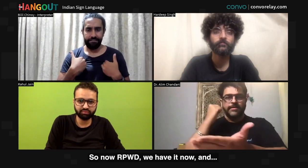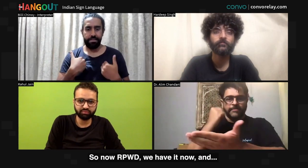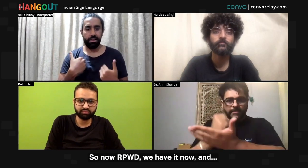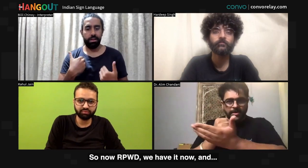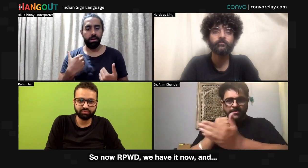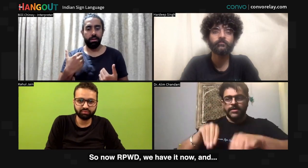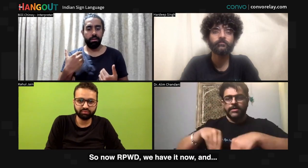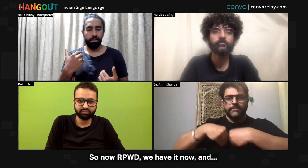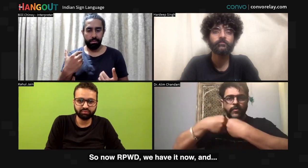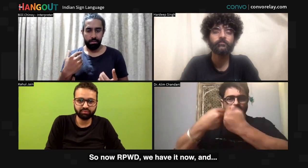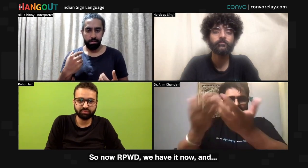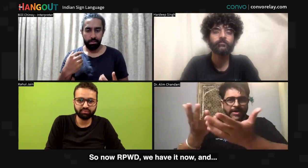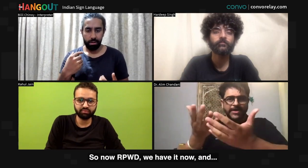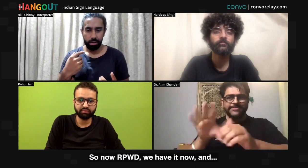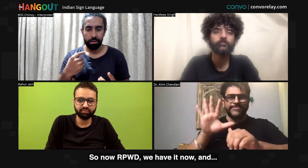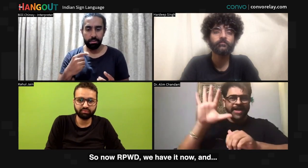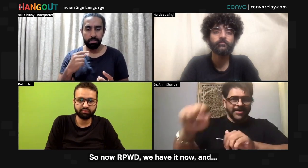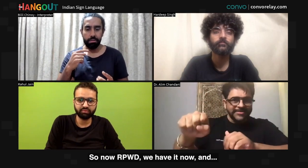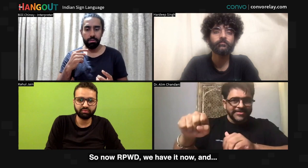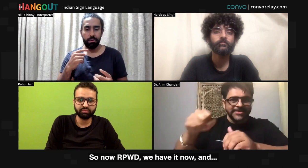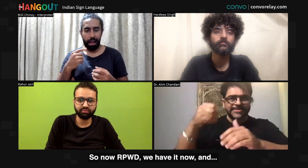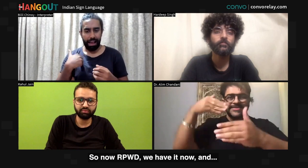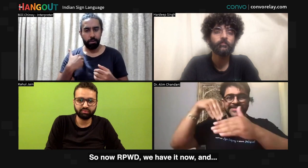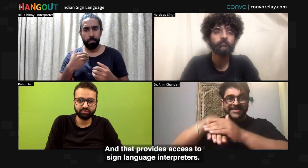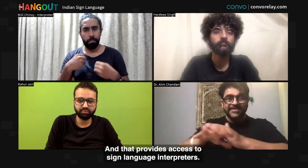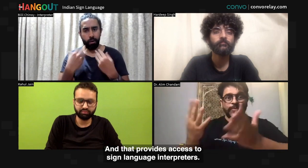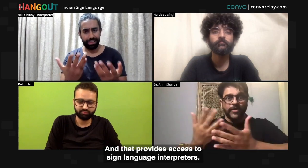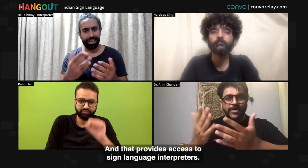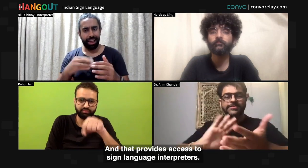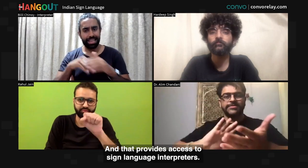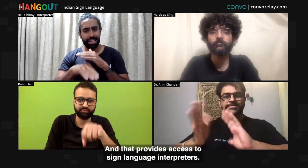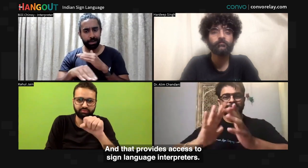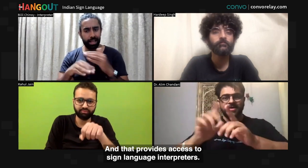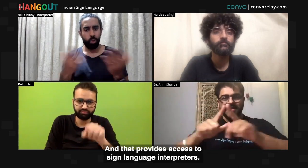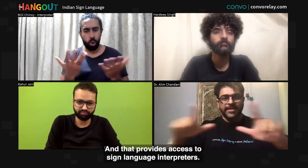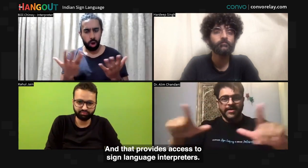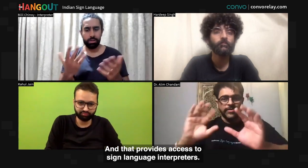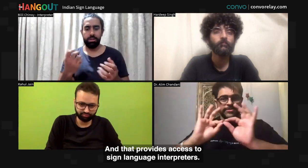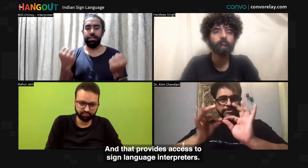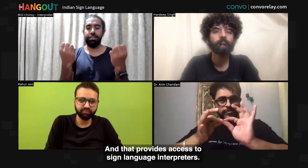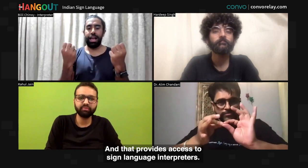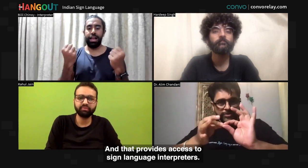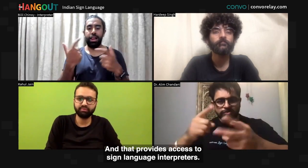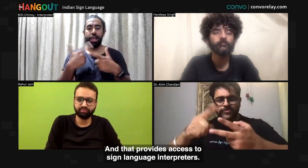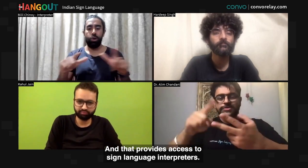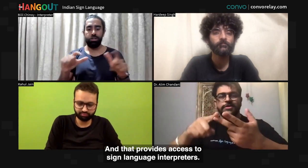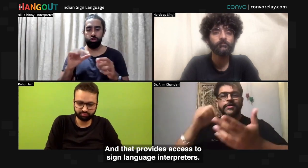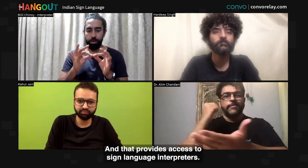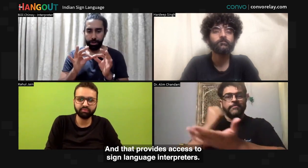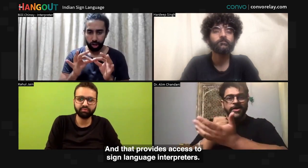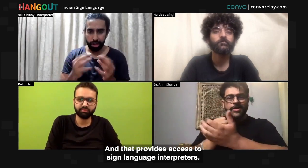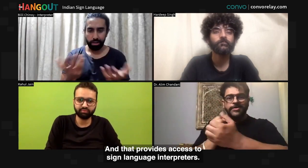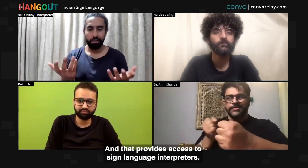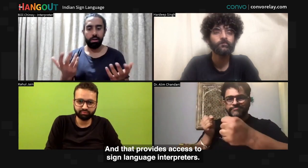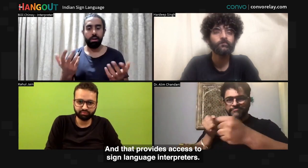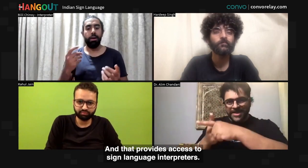RPWD, we have it now and, um, and that provides access to sign language interpreters,